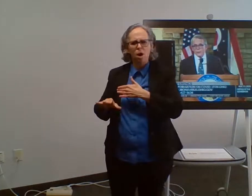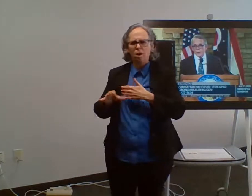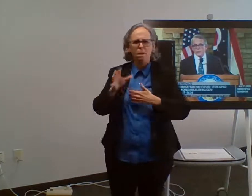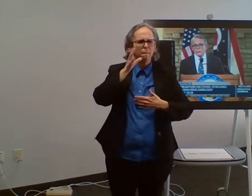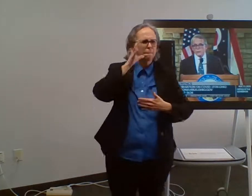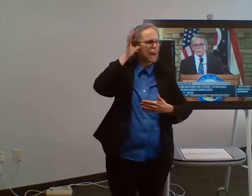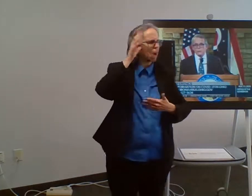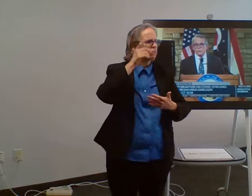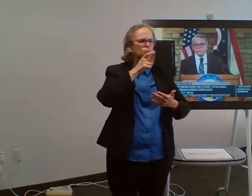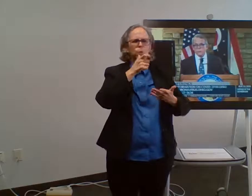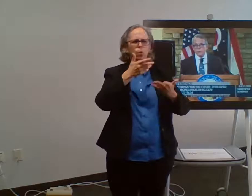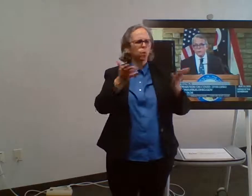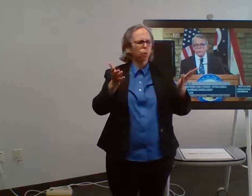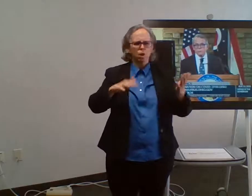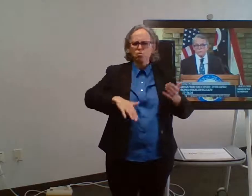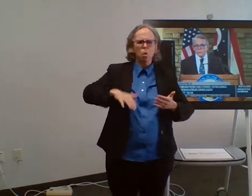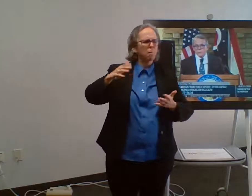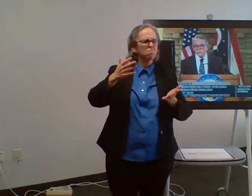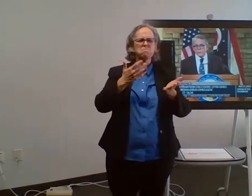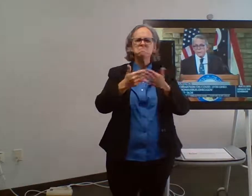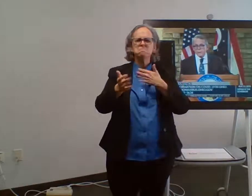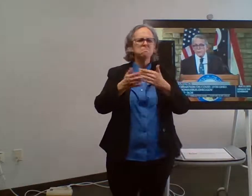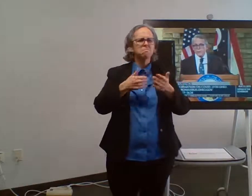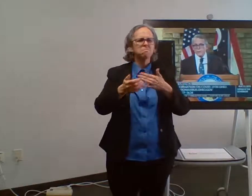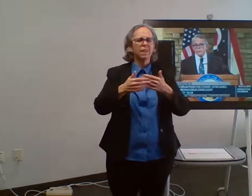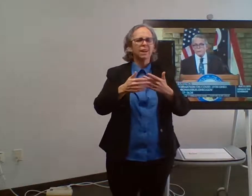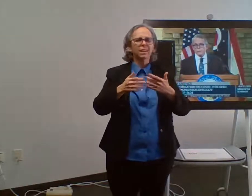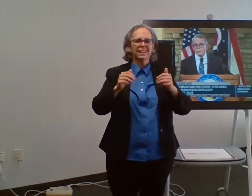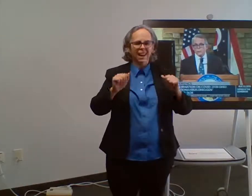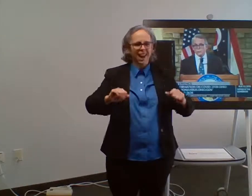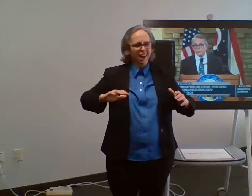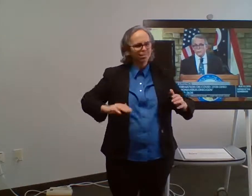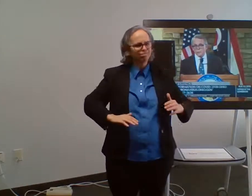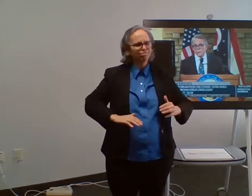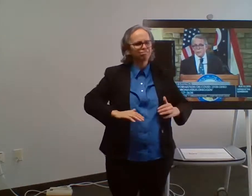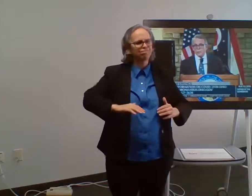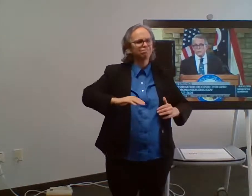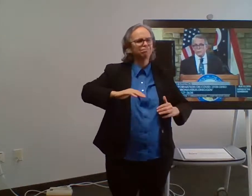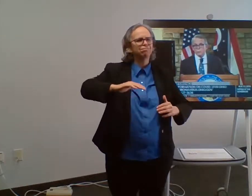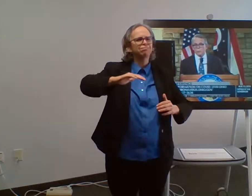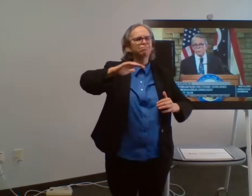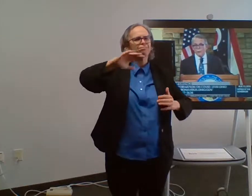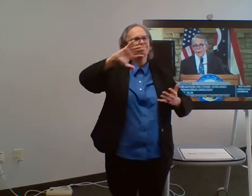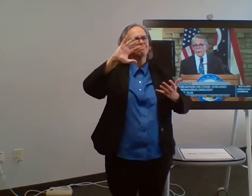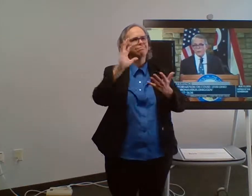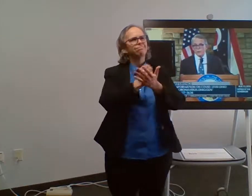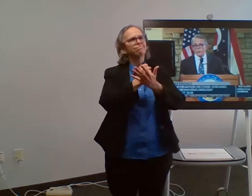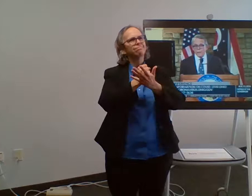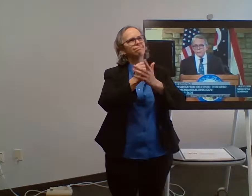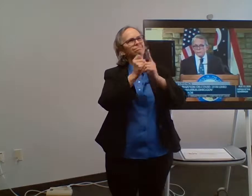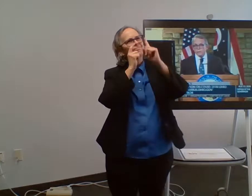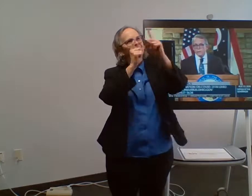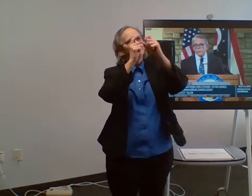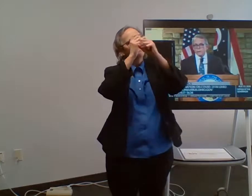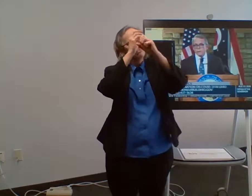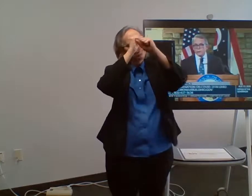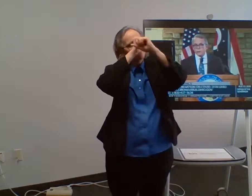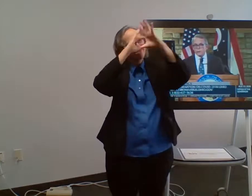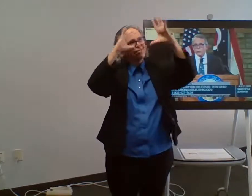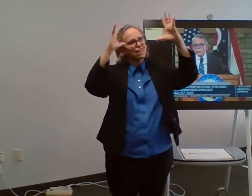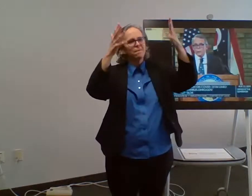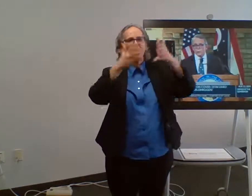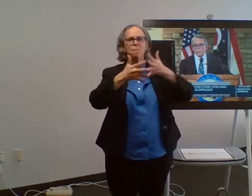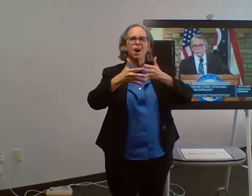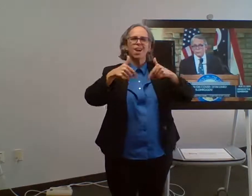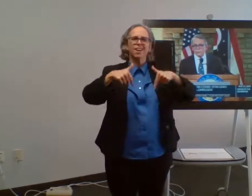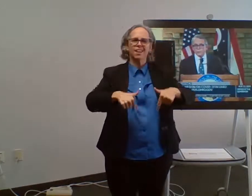they should have the chance to live the American dream. And we need to do everything we can to help them have that chance. That's really